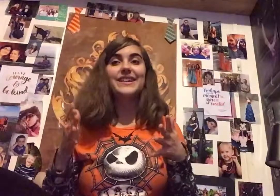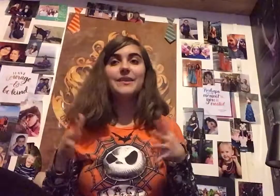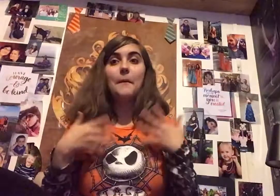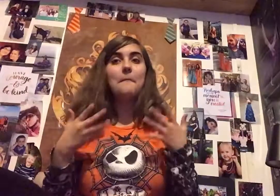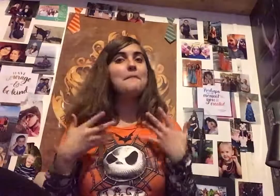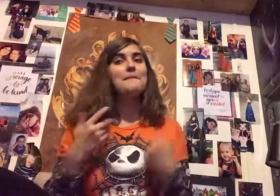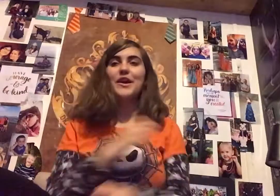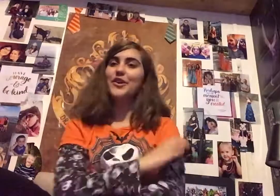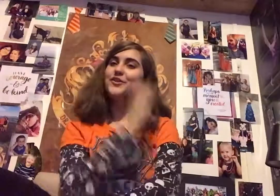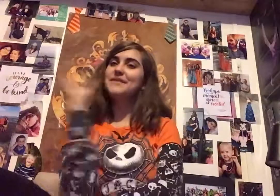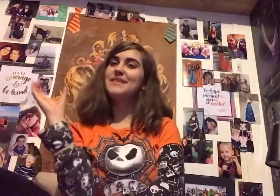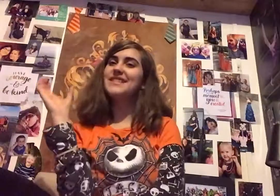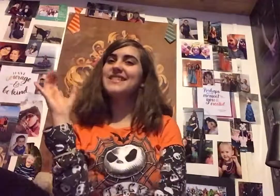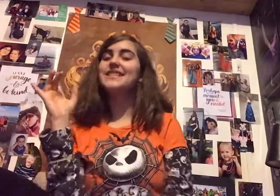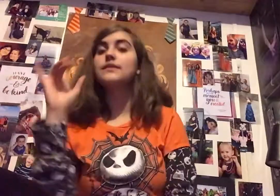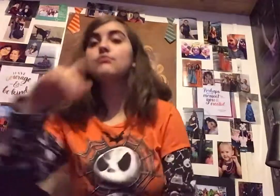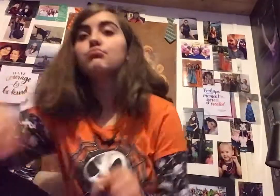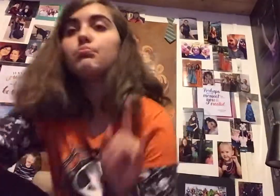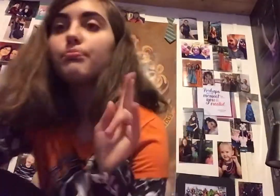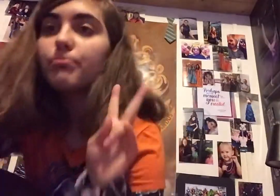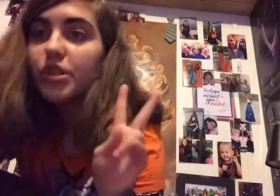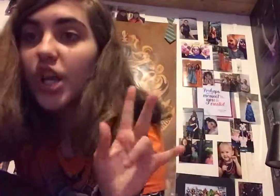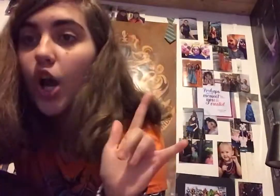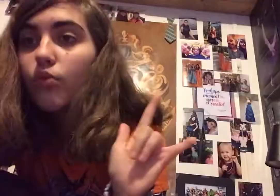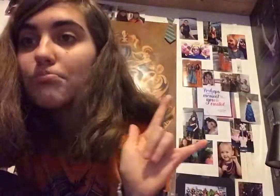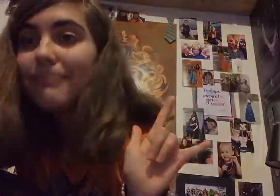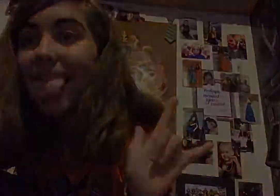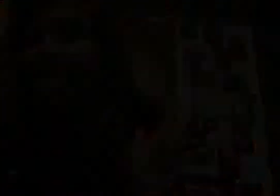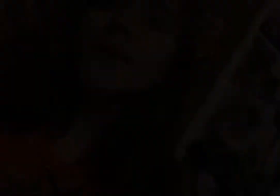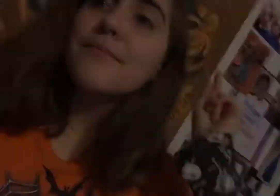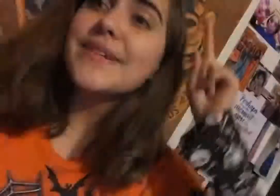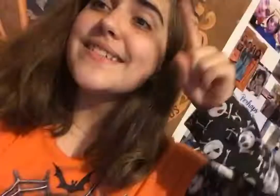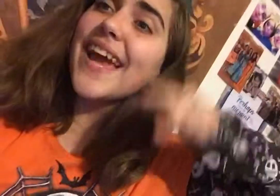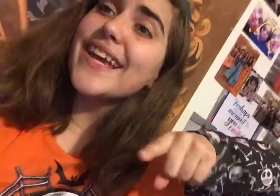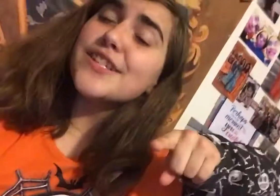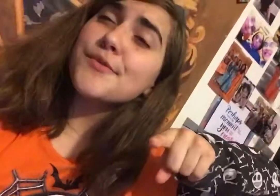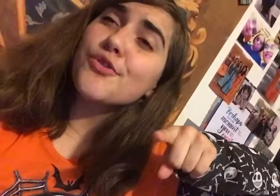then Merry Christmas. Peace out. Please